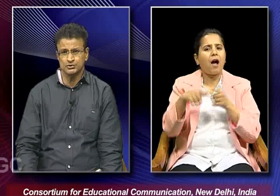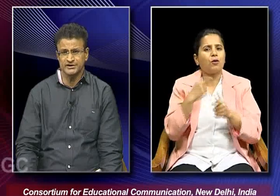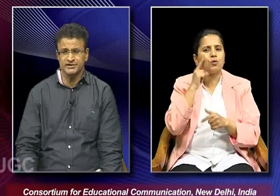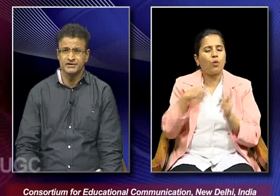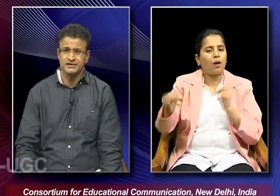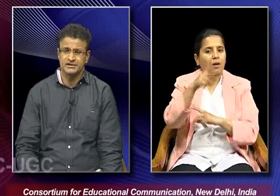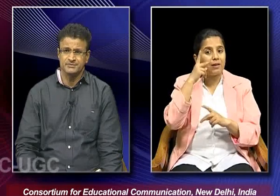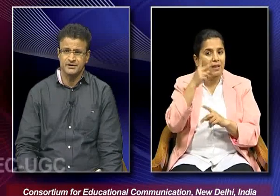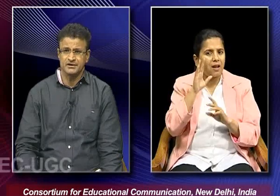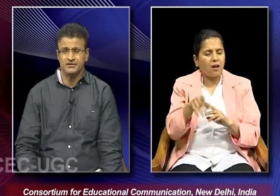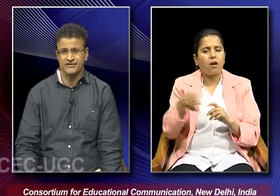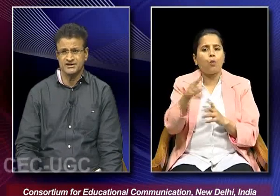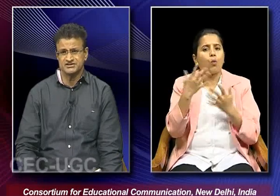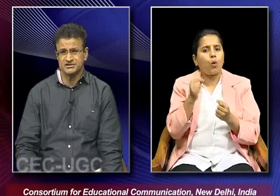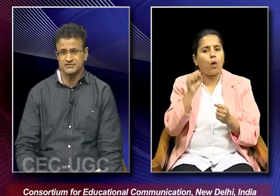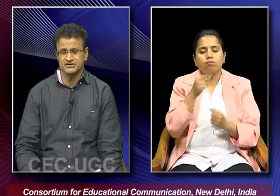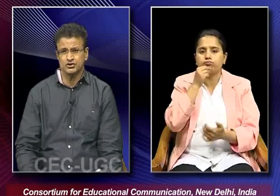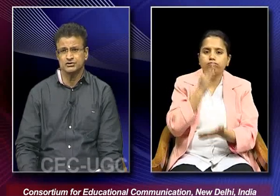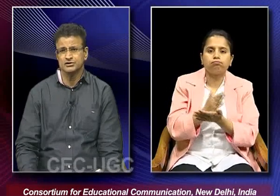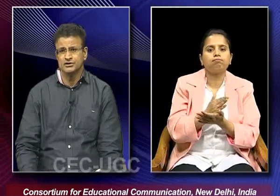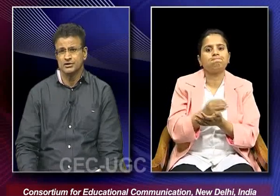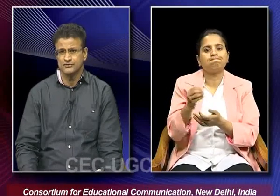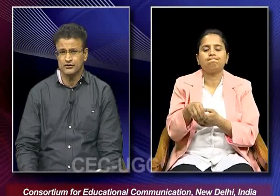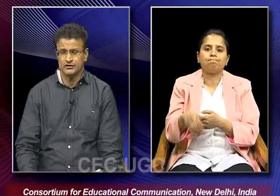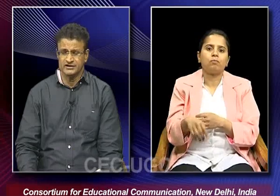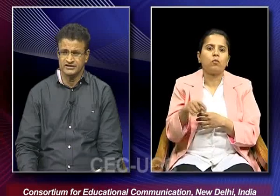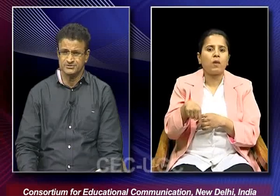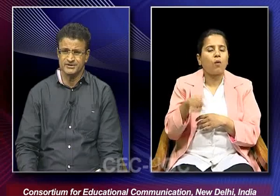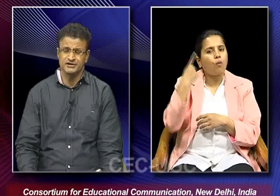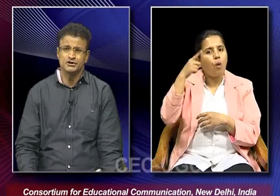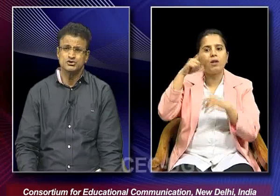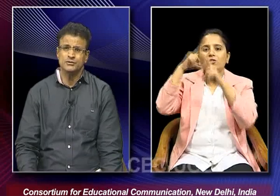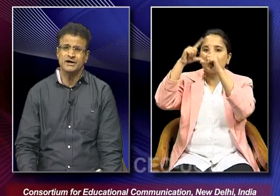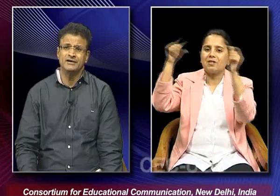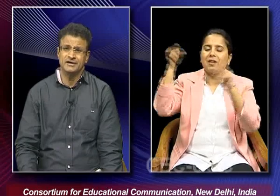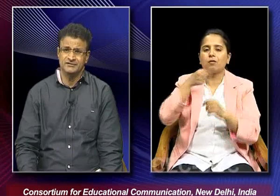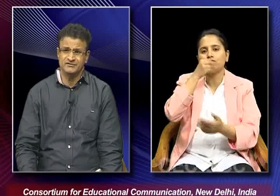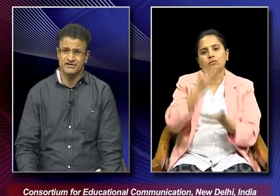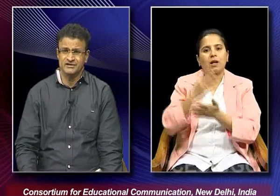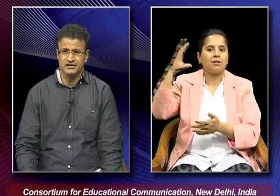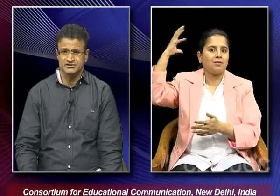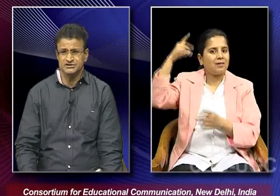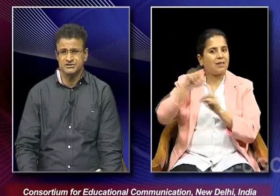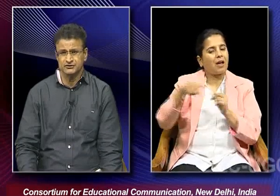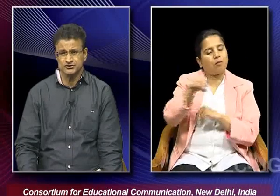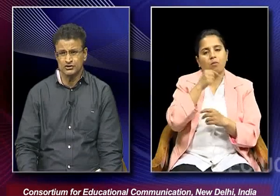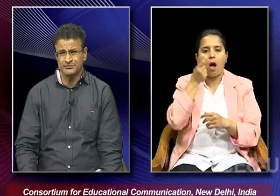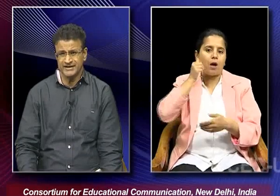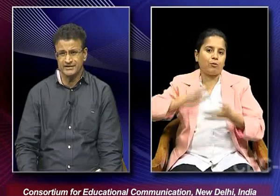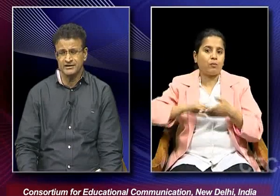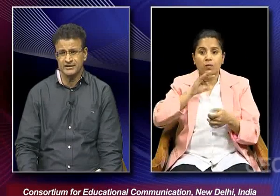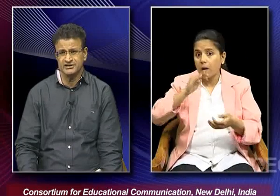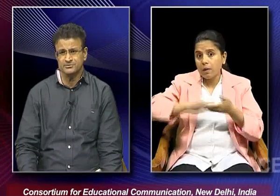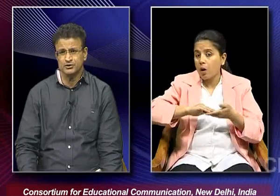shown to be keeping a fast Karwa Chauth for her husband. So even when she was not